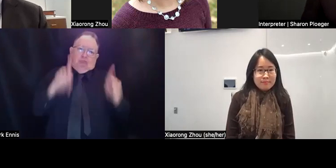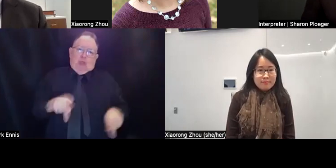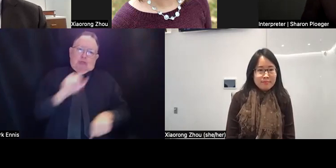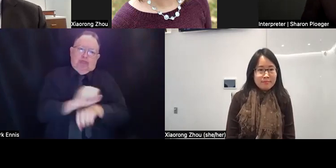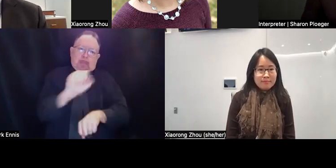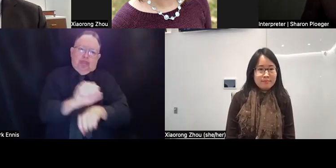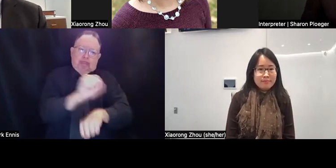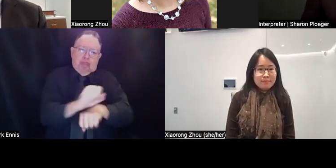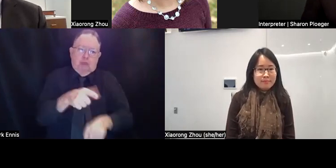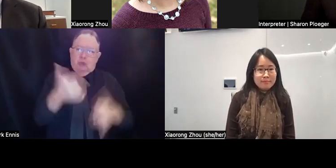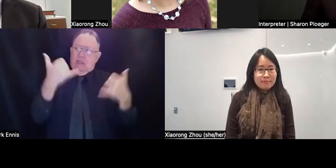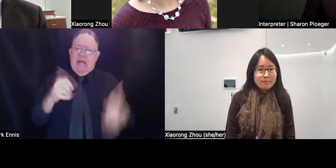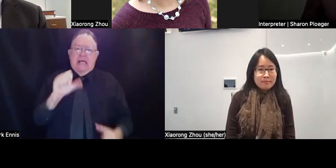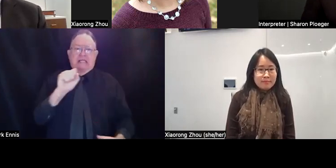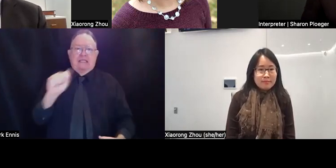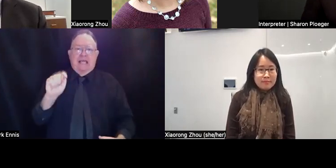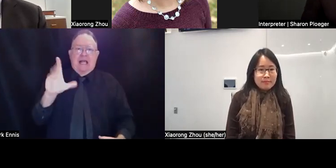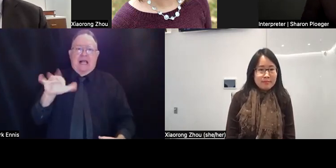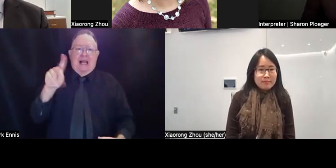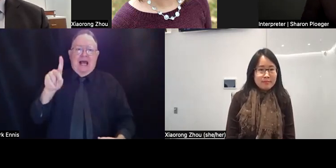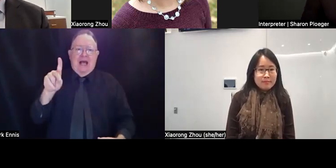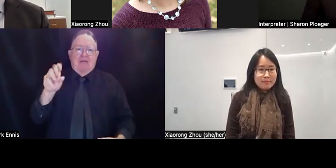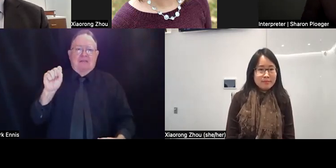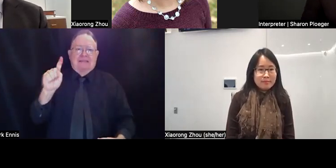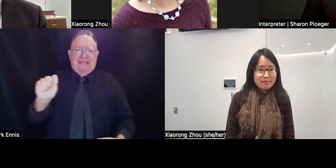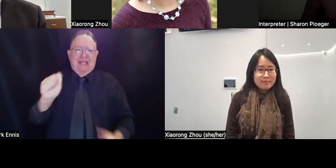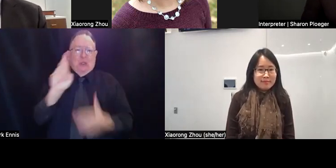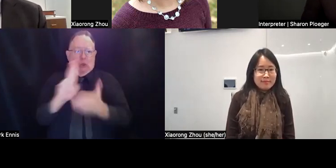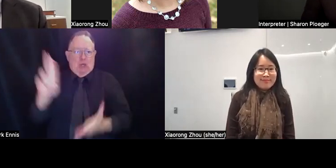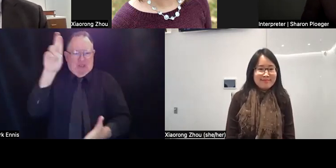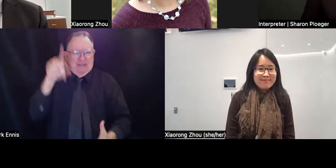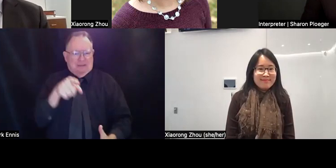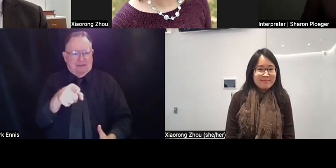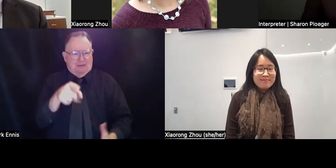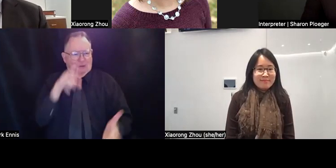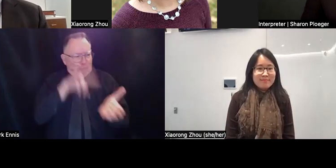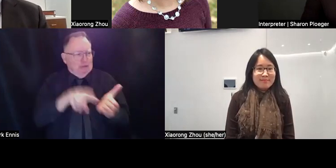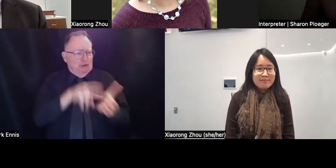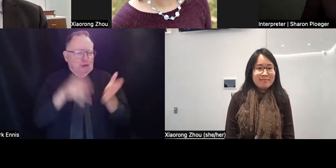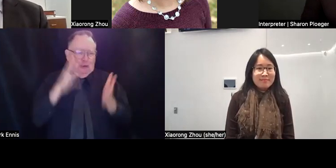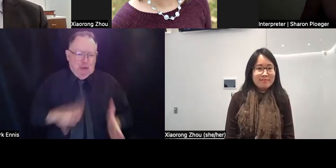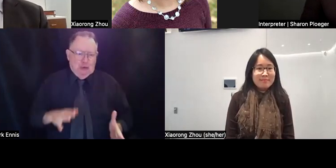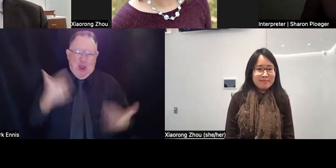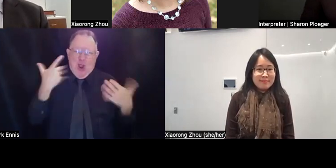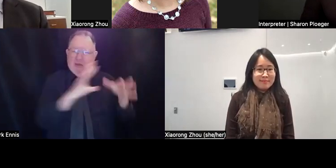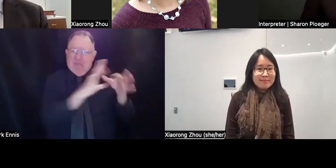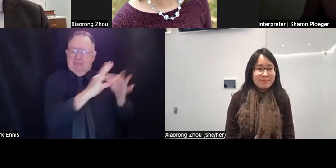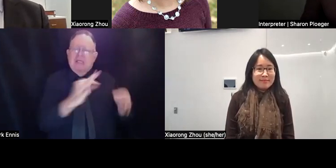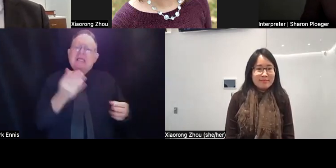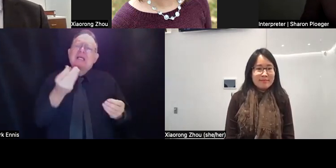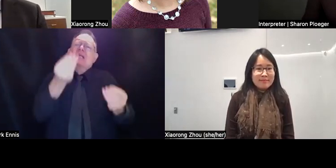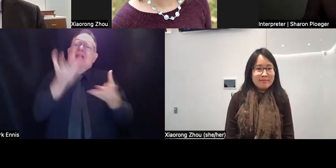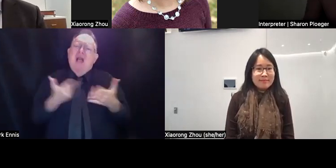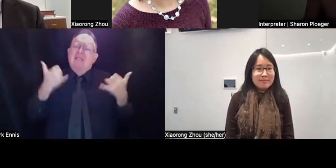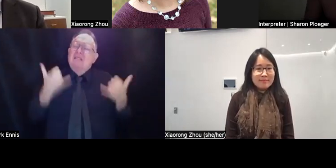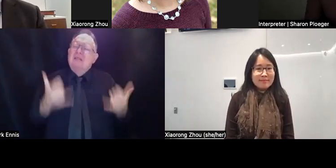St. Cloud State University as a researcher, as I mentioned earlier. Could you tell us a little bit about what your research